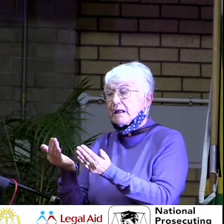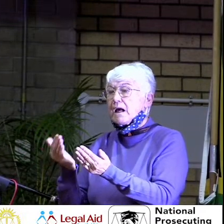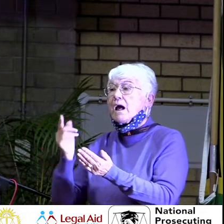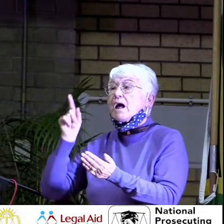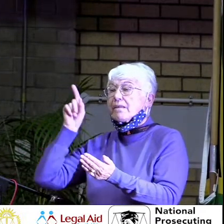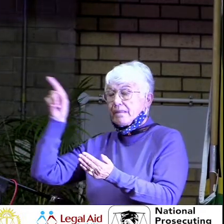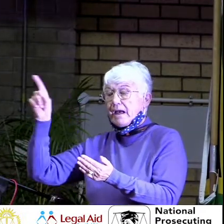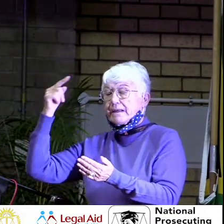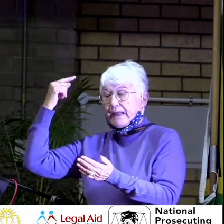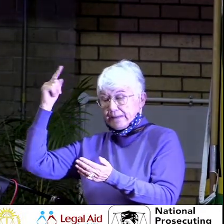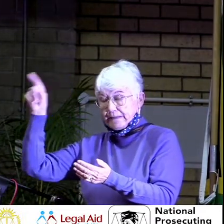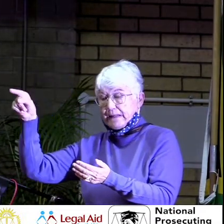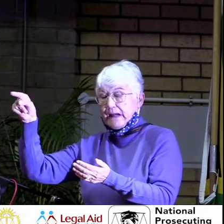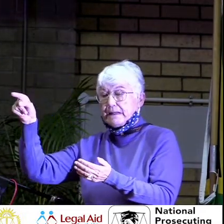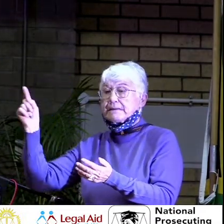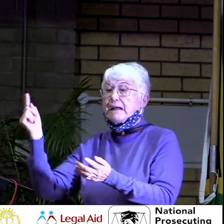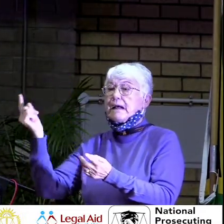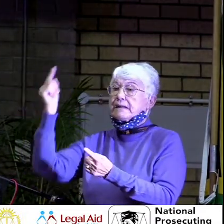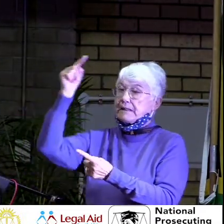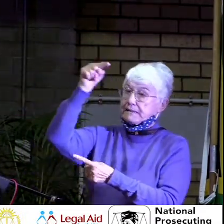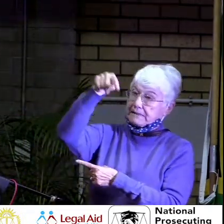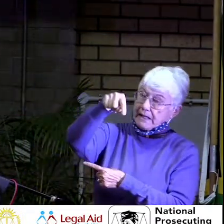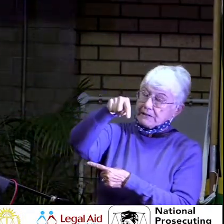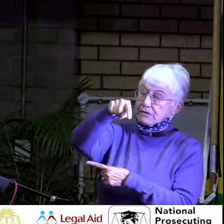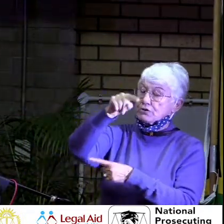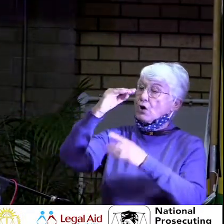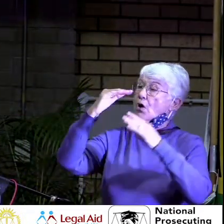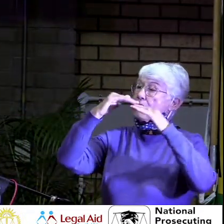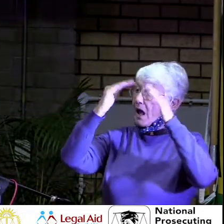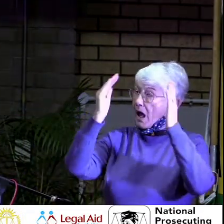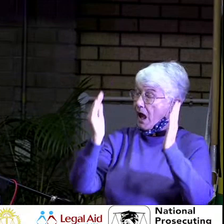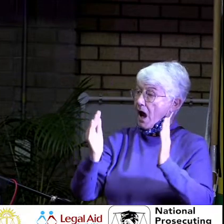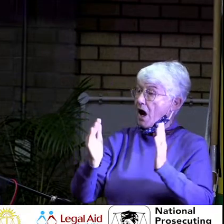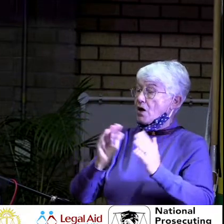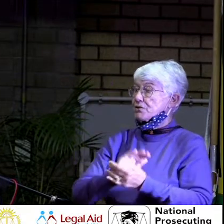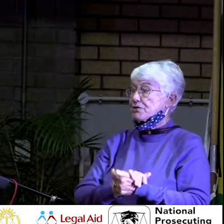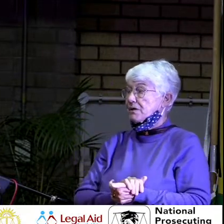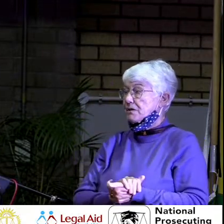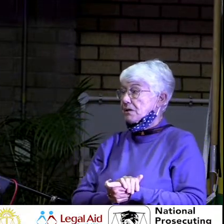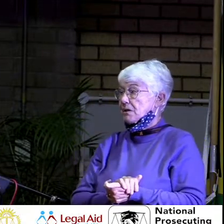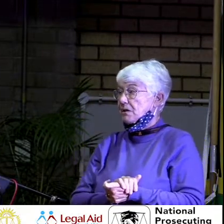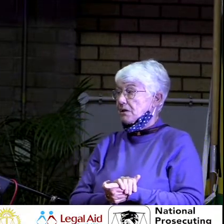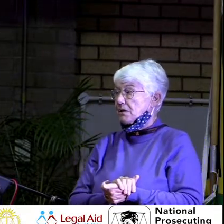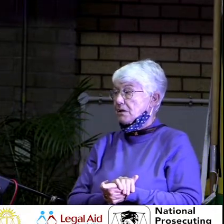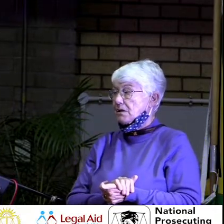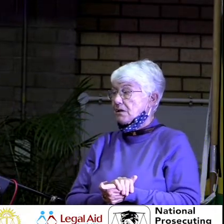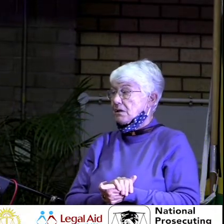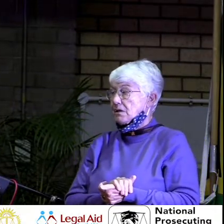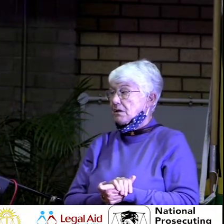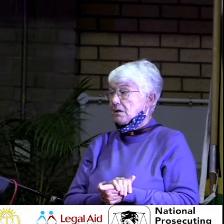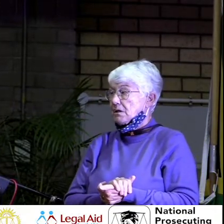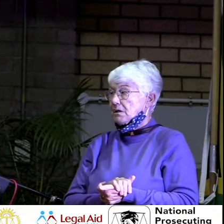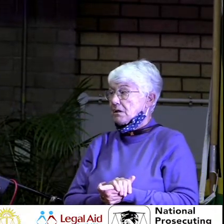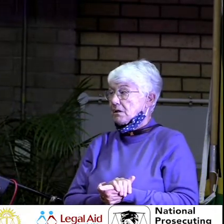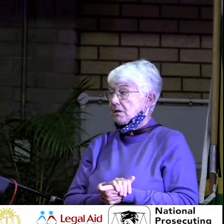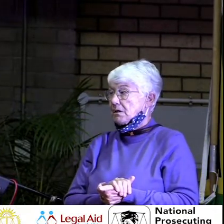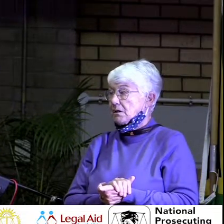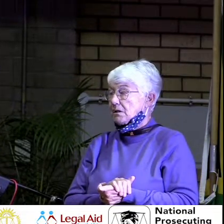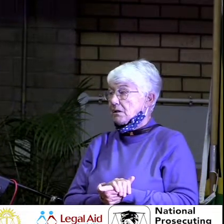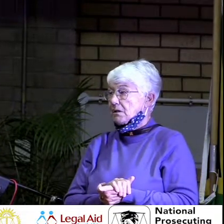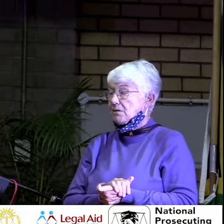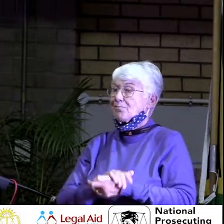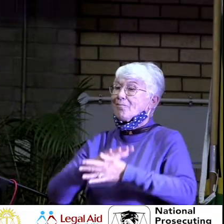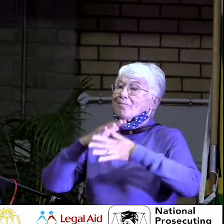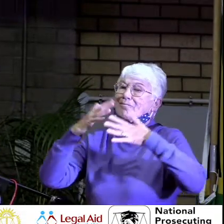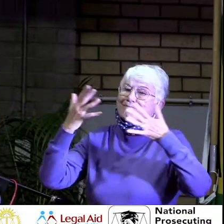of our people, that will see that this woman has a like blue eye,